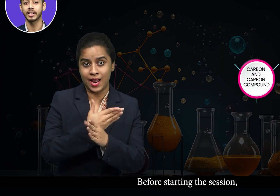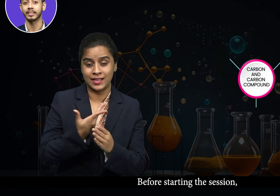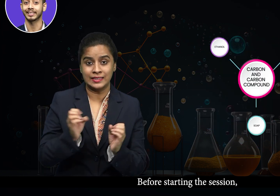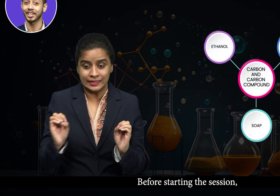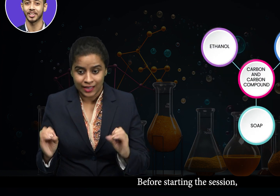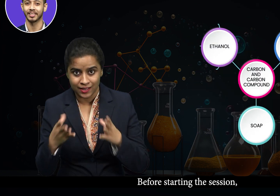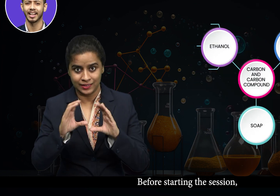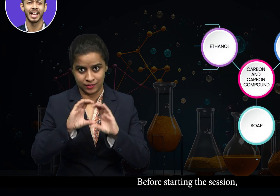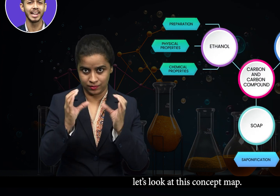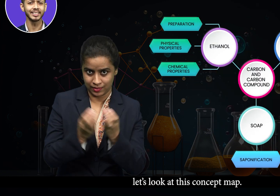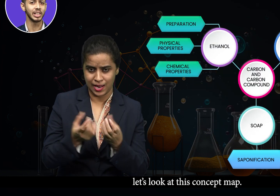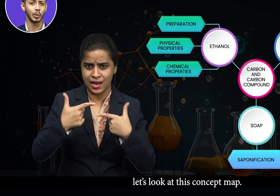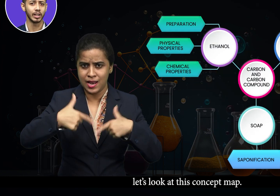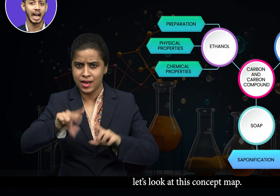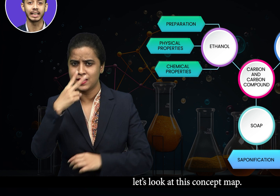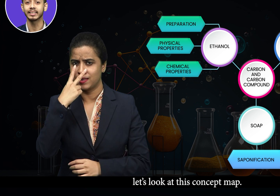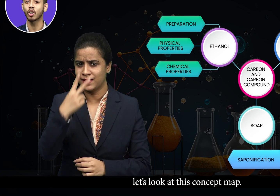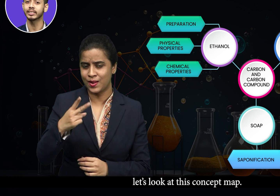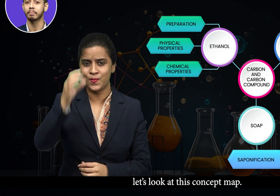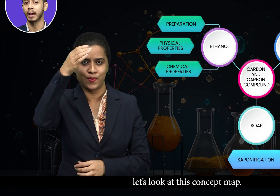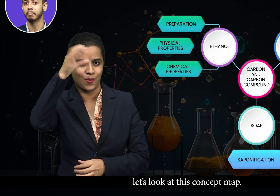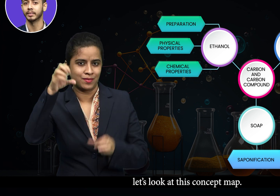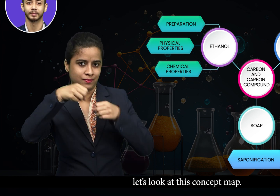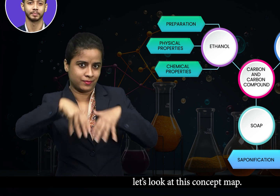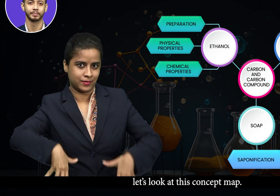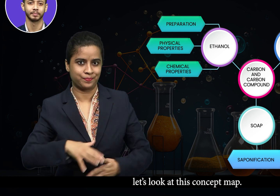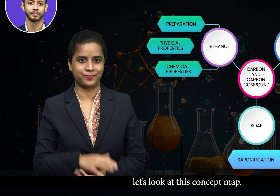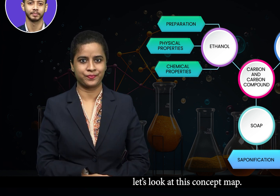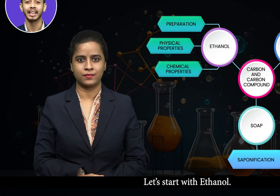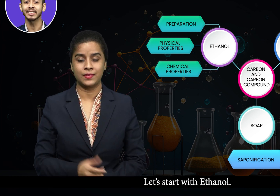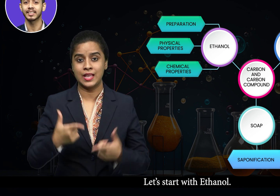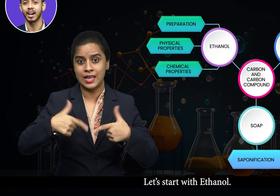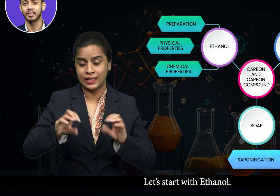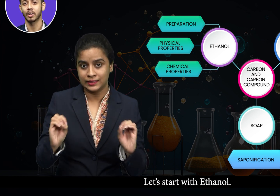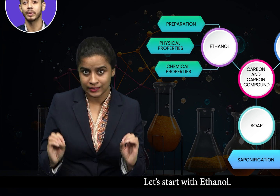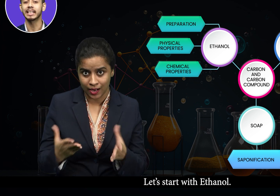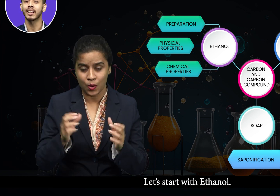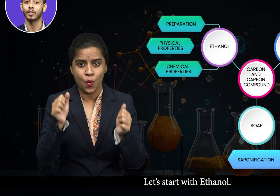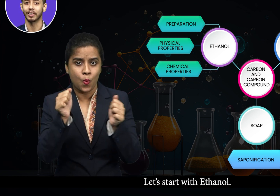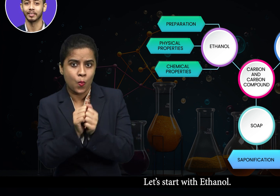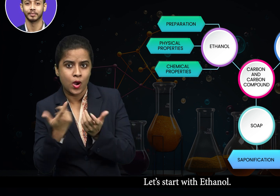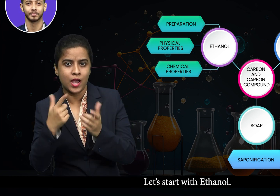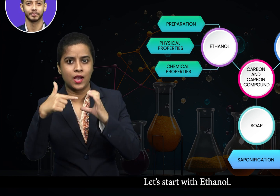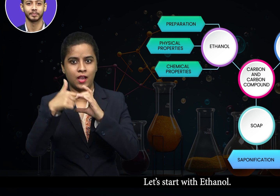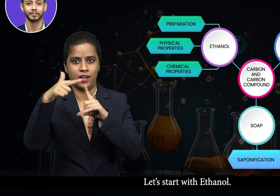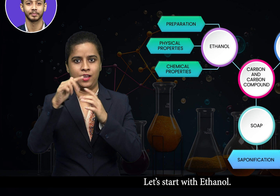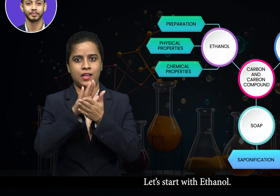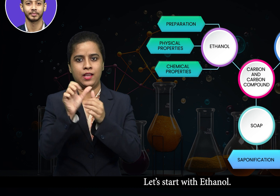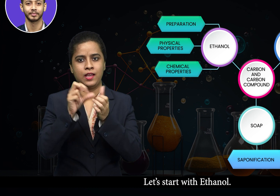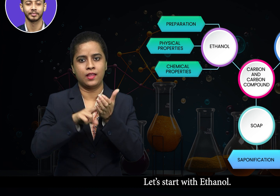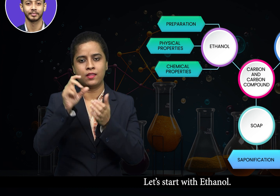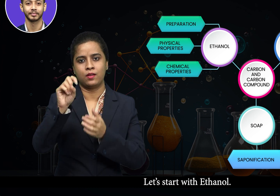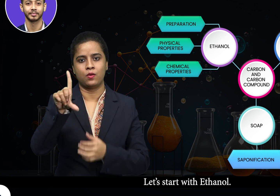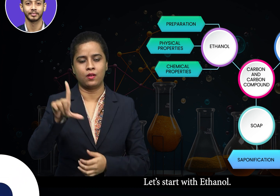Before starting the session, let's look at this concept map. Let's start with ethanol.